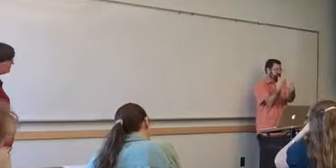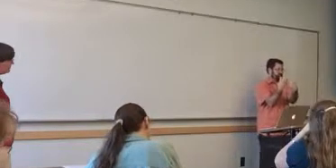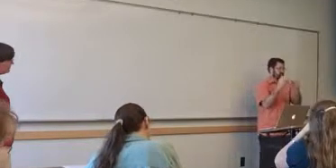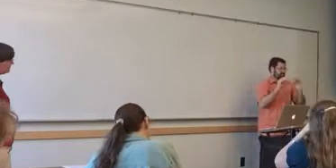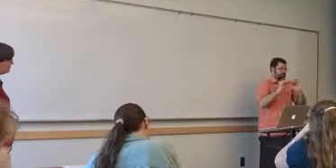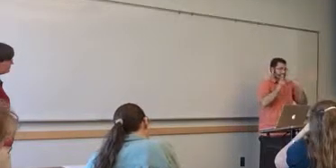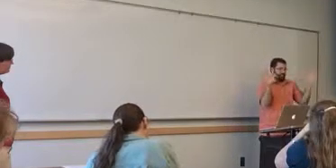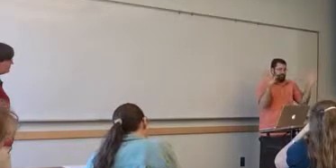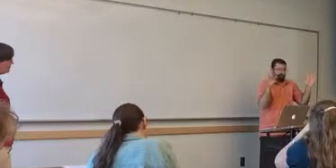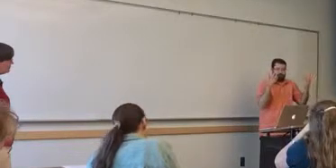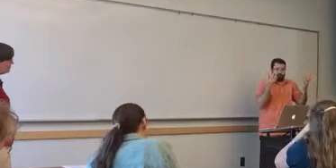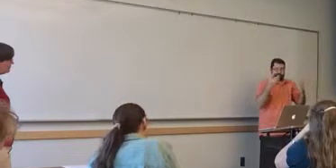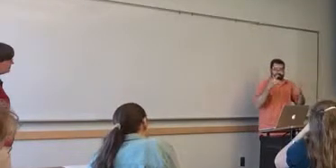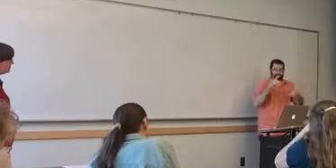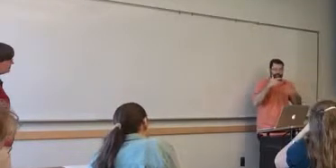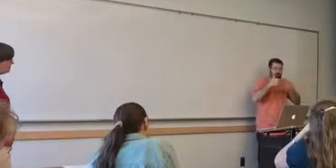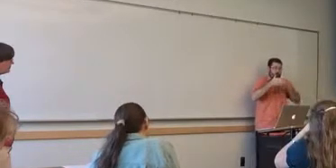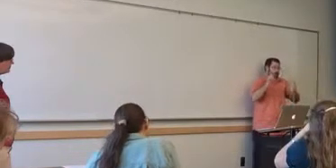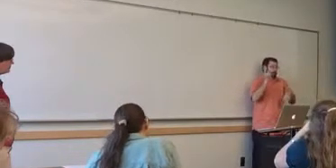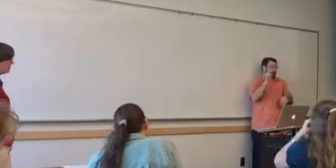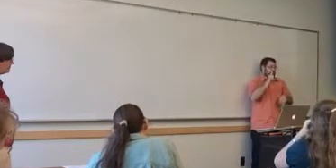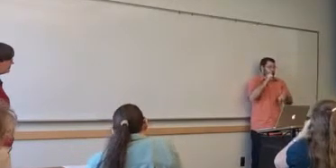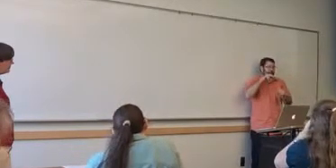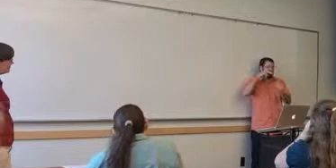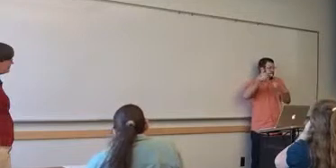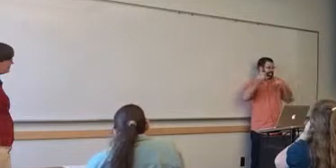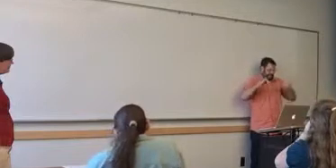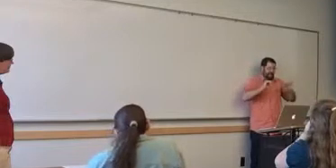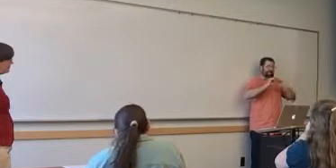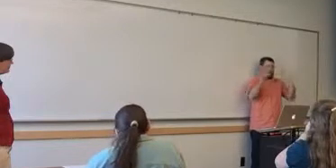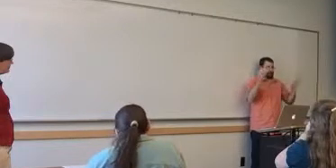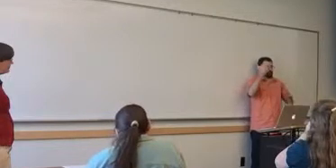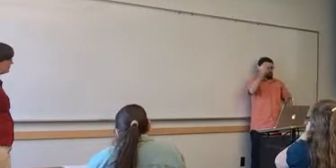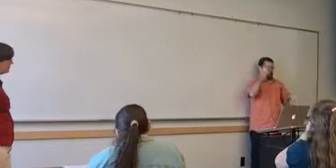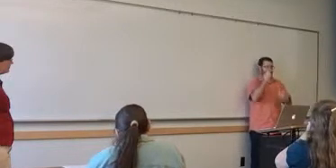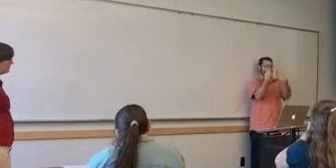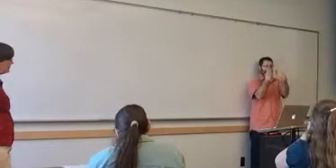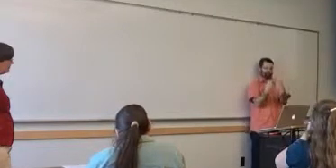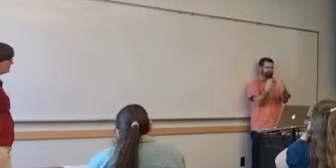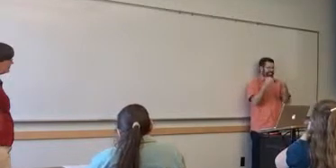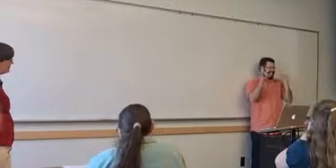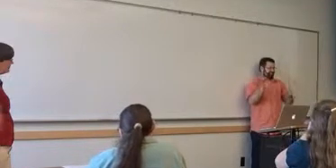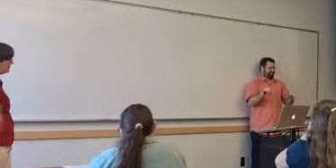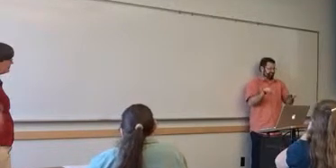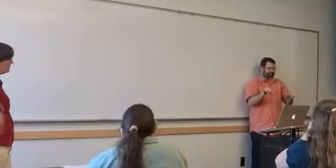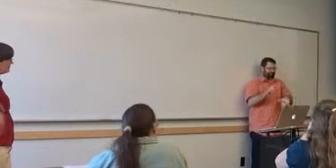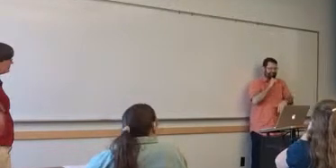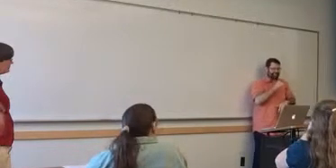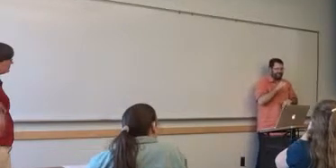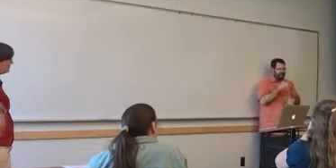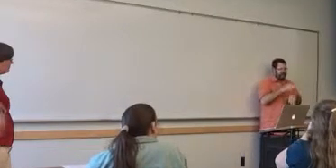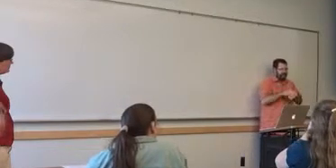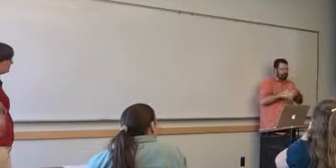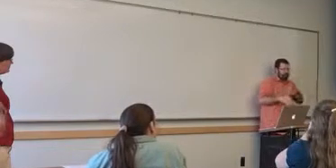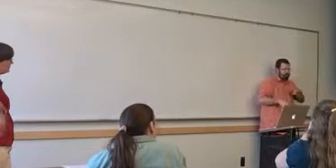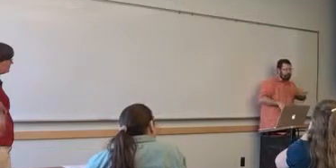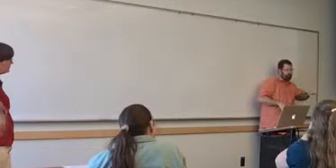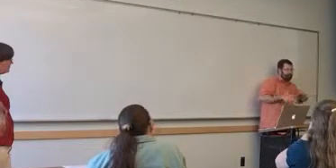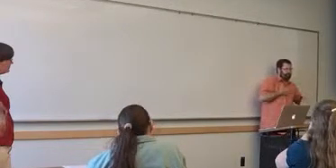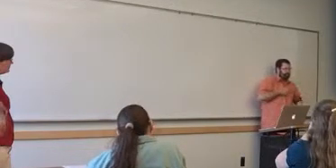they're facing towards me. And so that's clear, I don't need to describe where they are, who's saying what. I can just show which direction they're facing